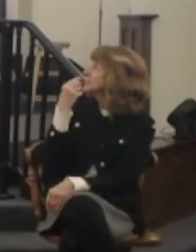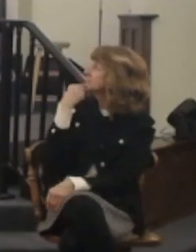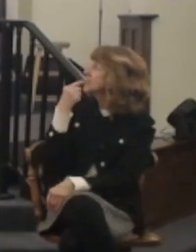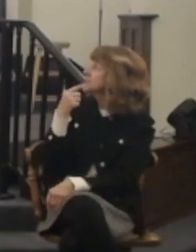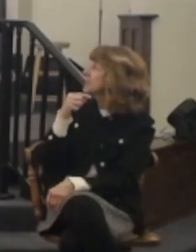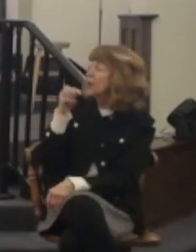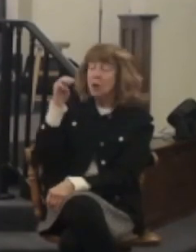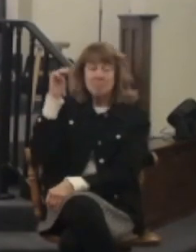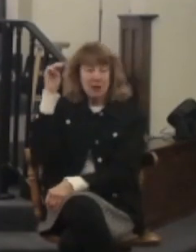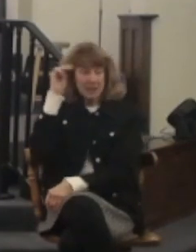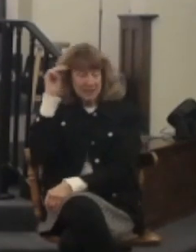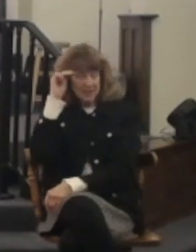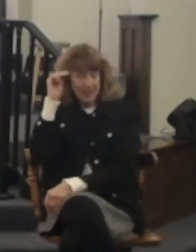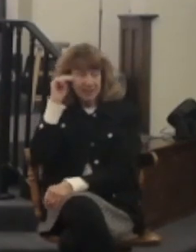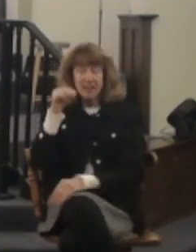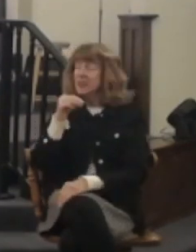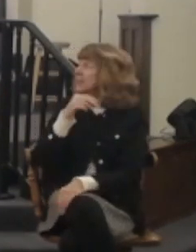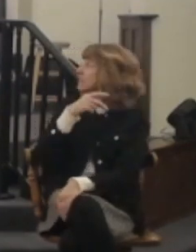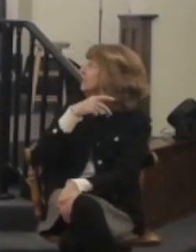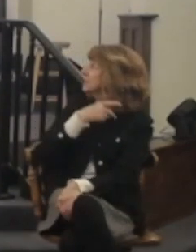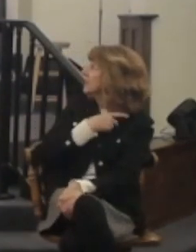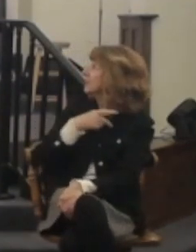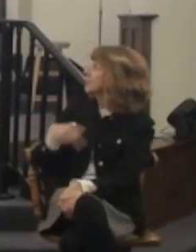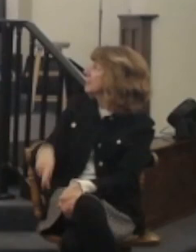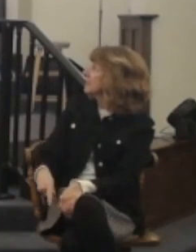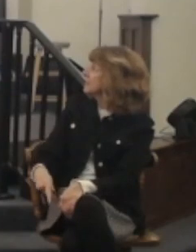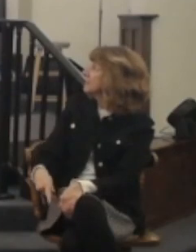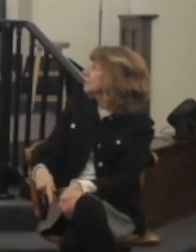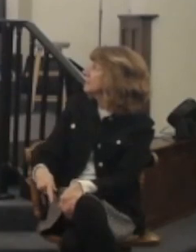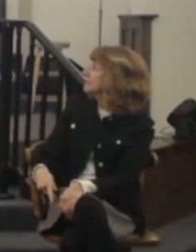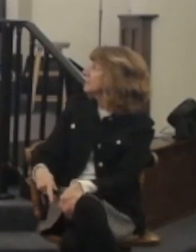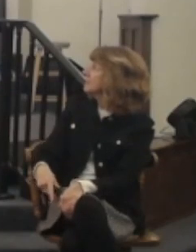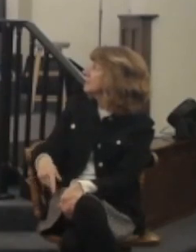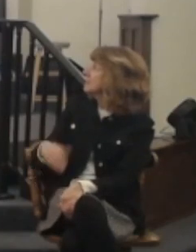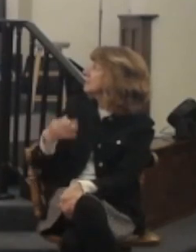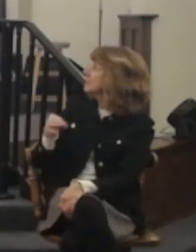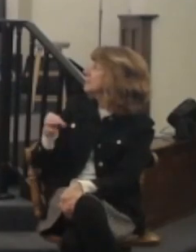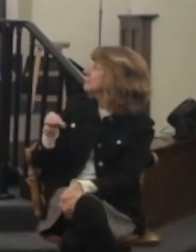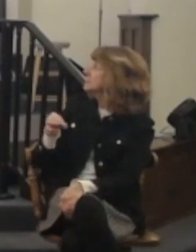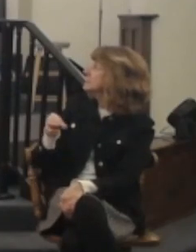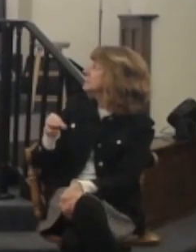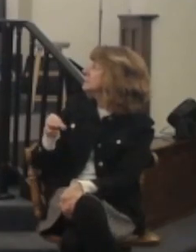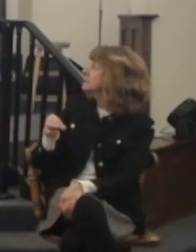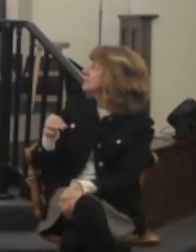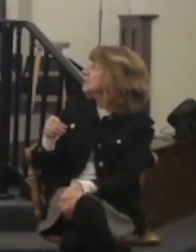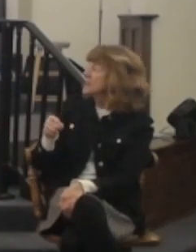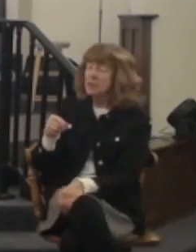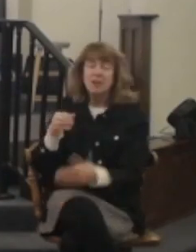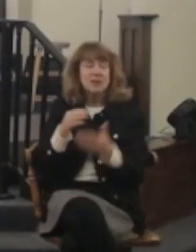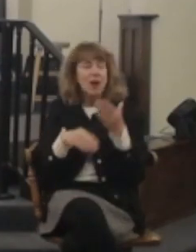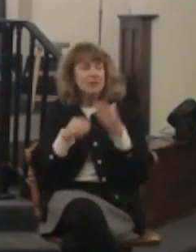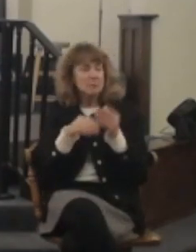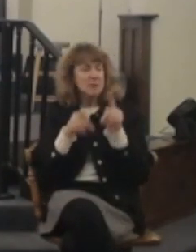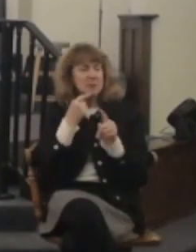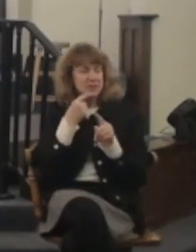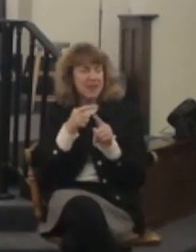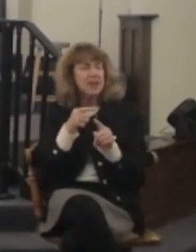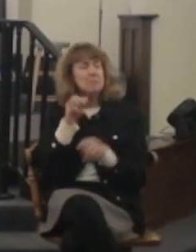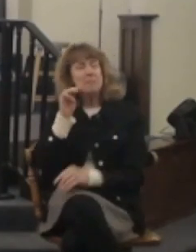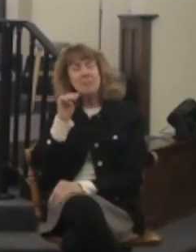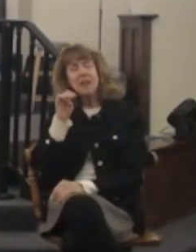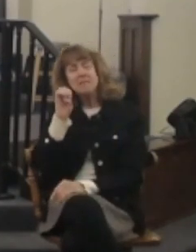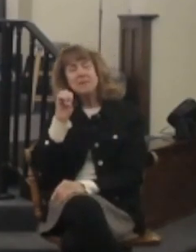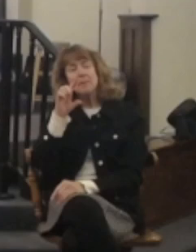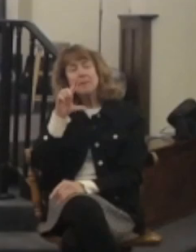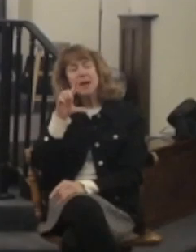Melchizedek, which is either a type of Jesus or Jesus himself. Most theologians believe it's Jesus himself because Hebrews tells us